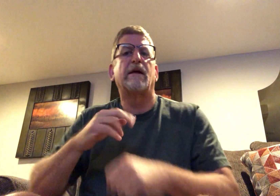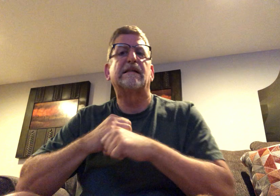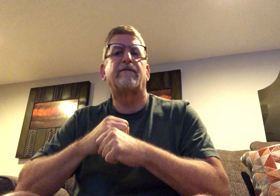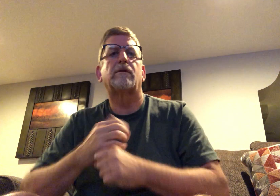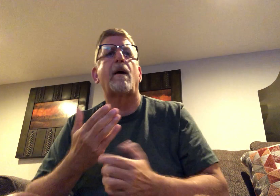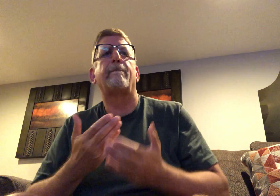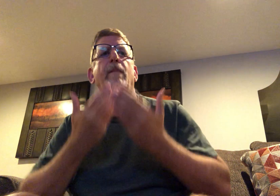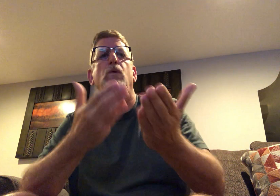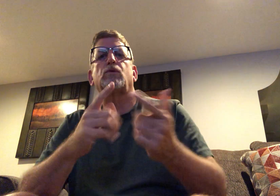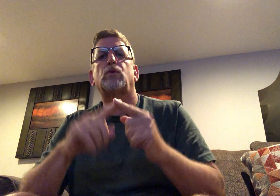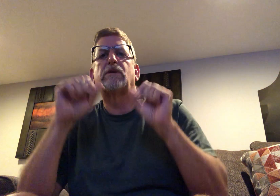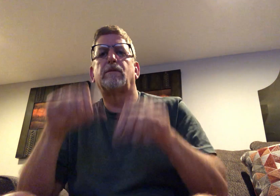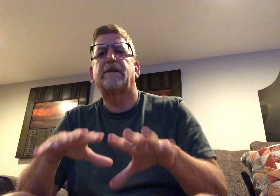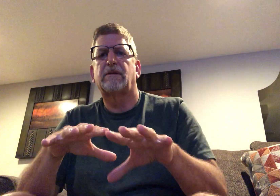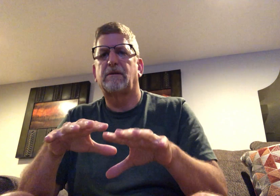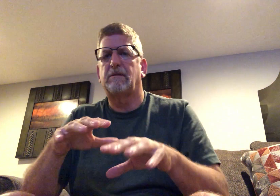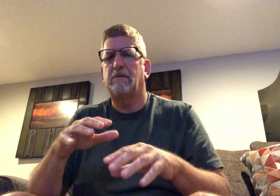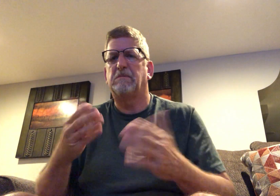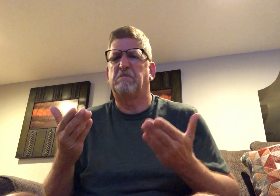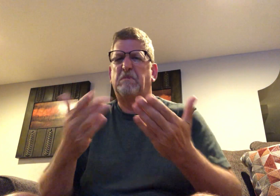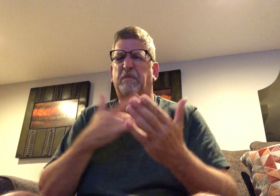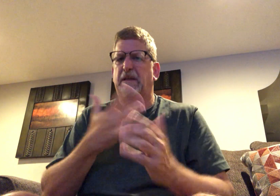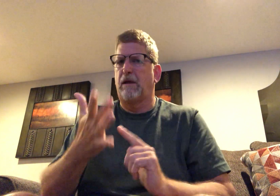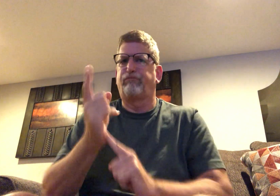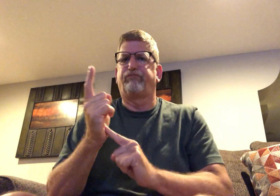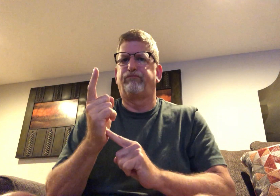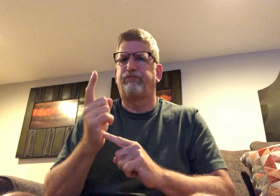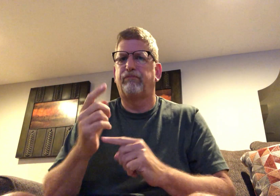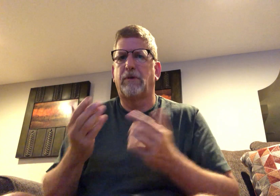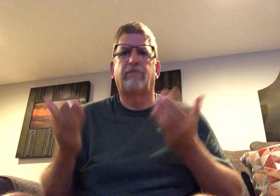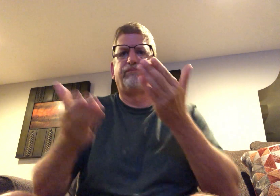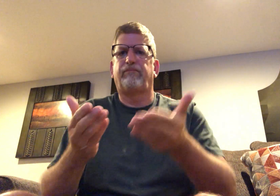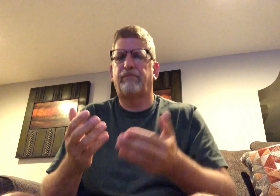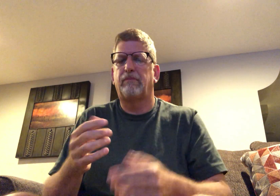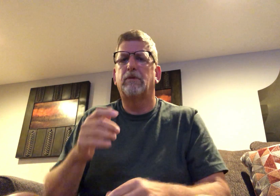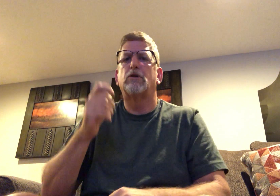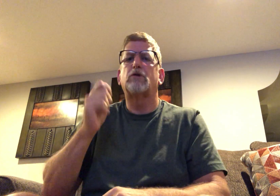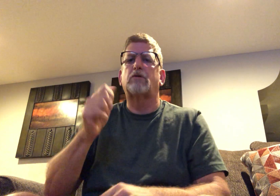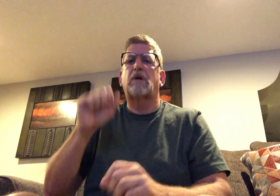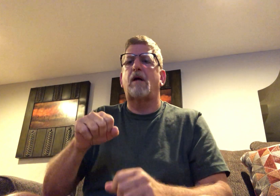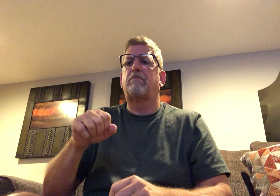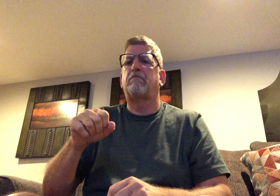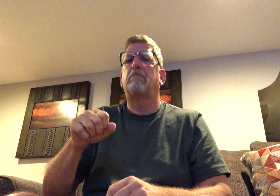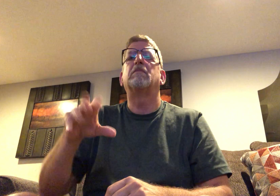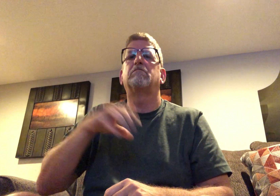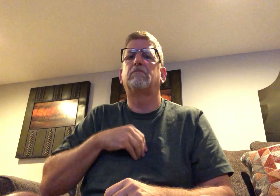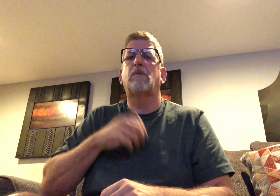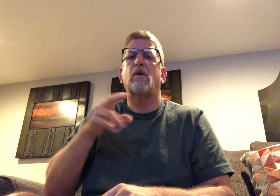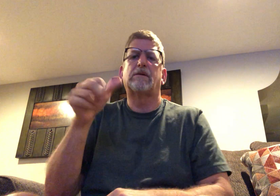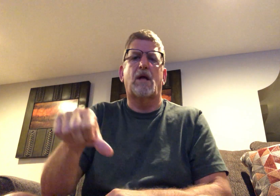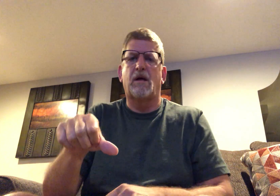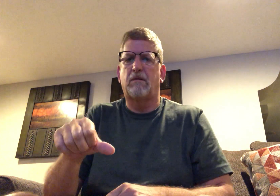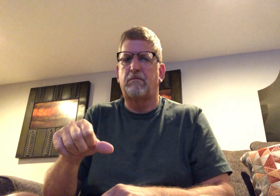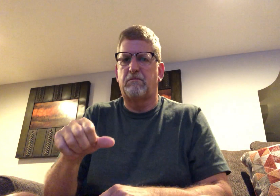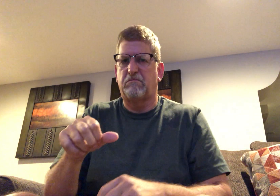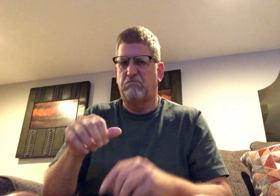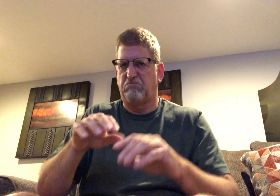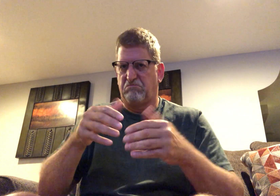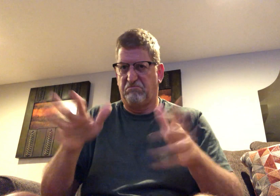lawyer, Chris. I know what you I'm a are. defense lawyer. I know what you are. Which raises the question, why were you investigating this? Why did you back away from the trip